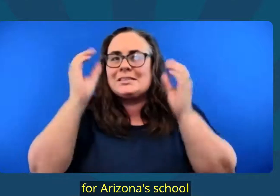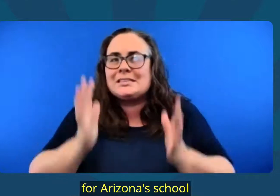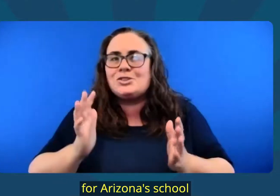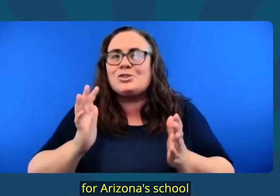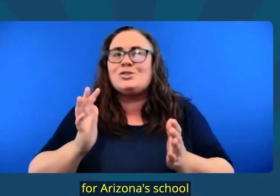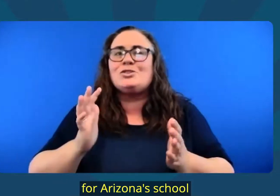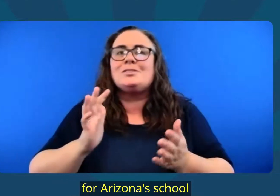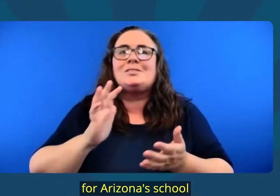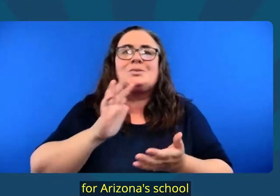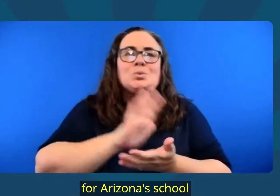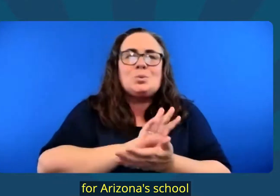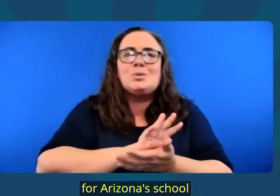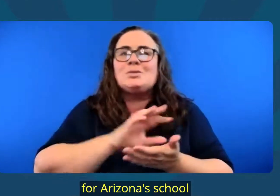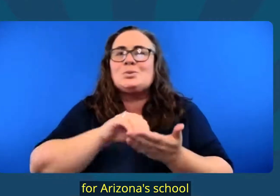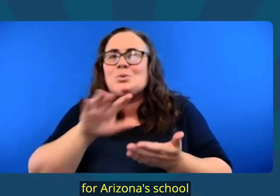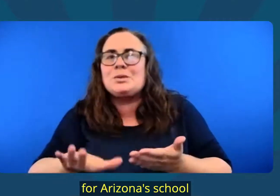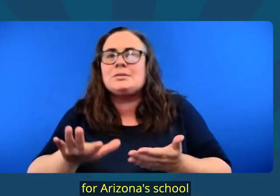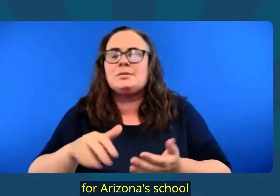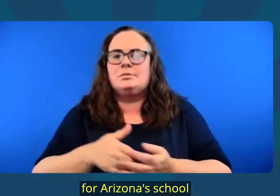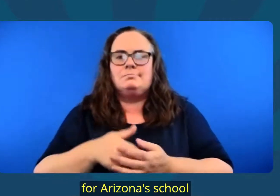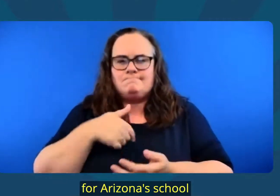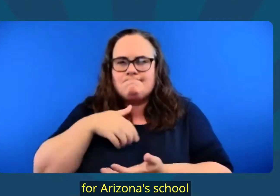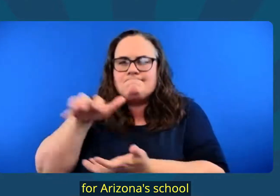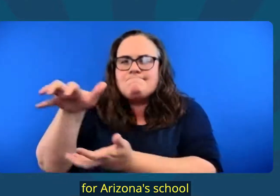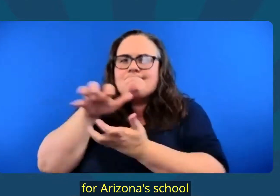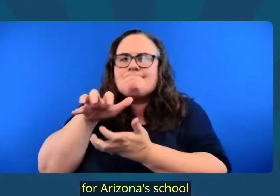Arizona's school teachers and students.